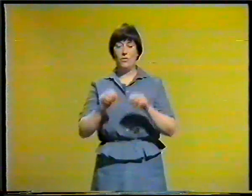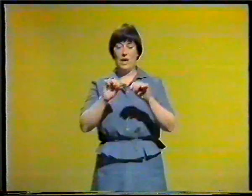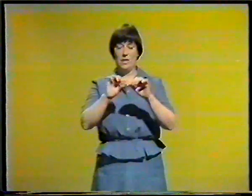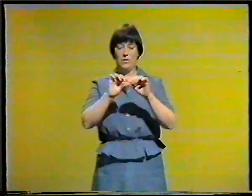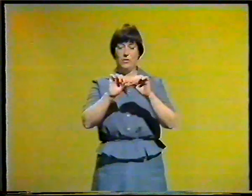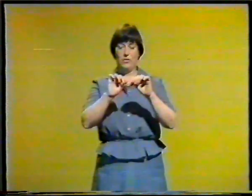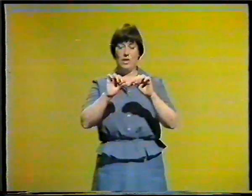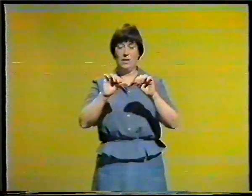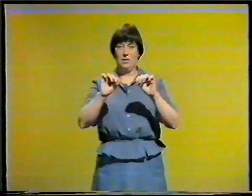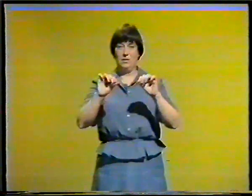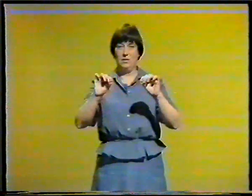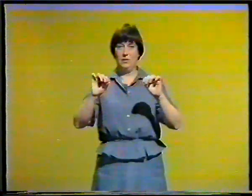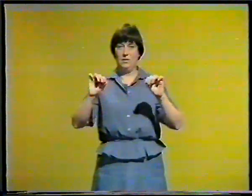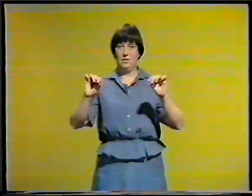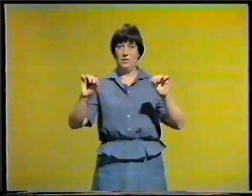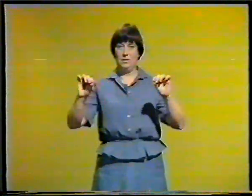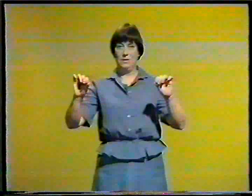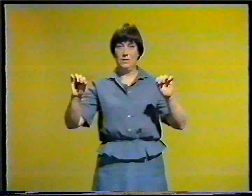Thread or string.